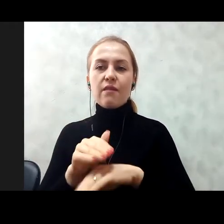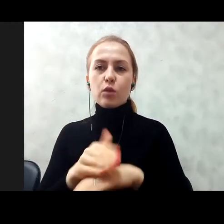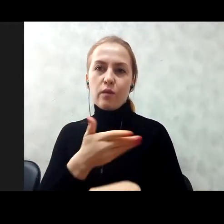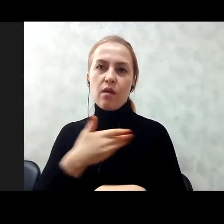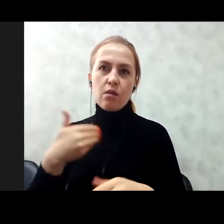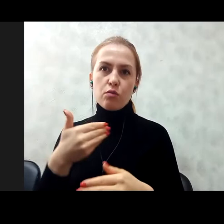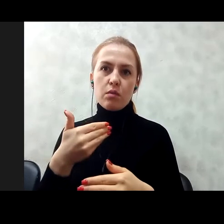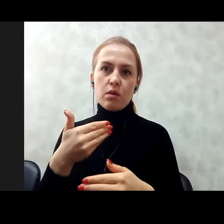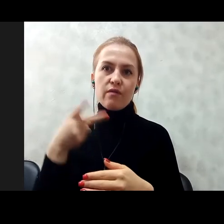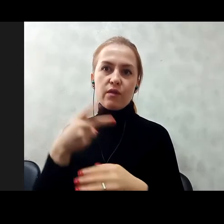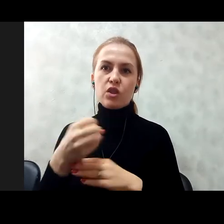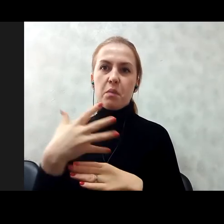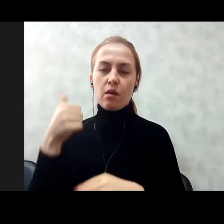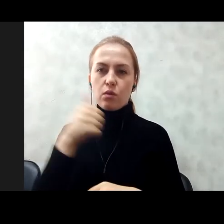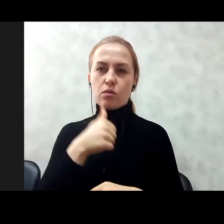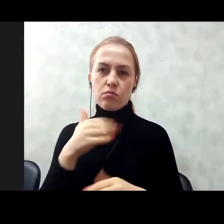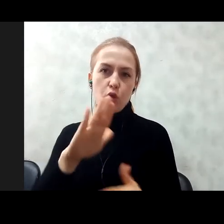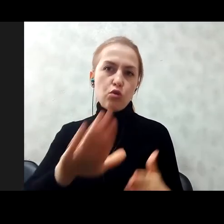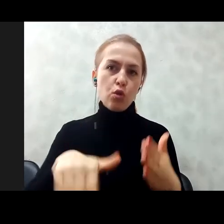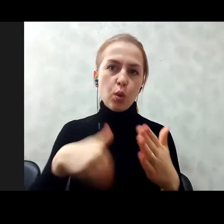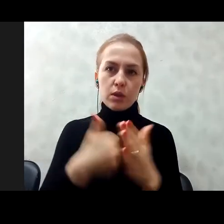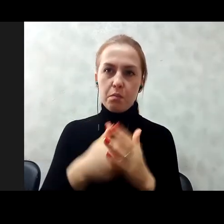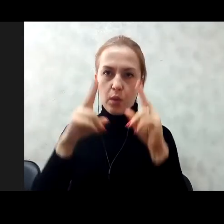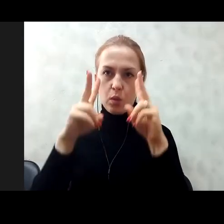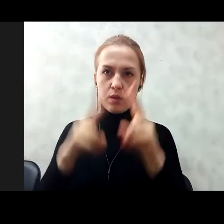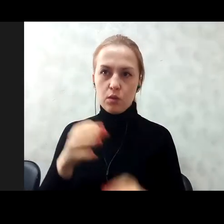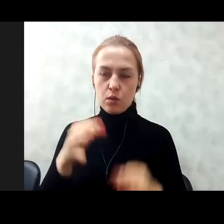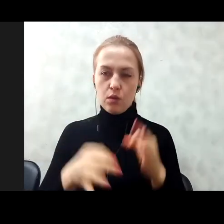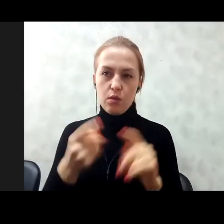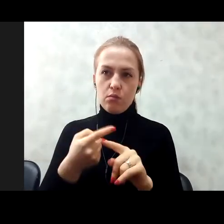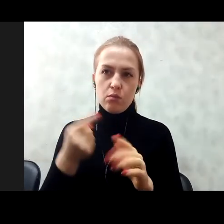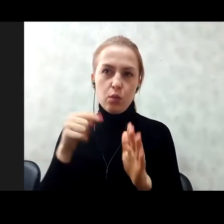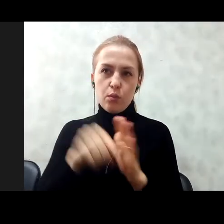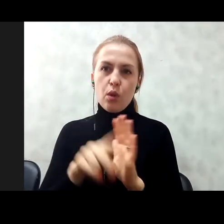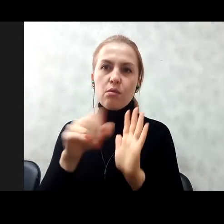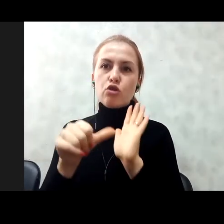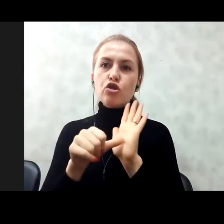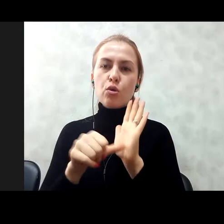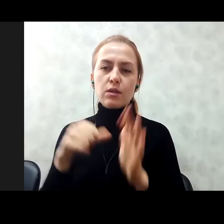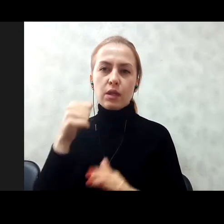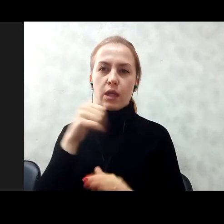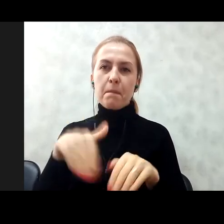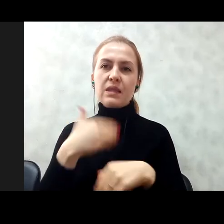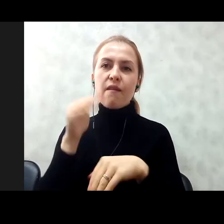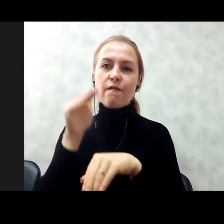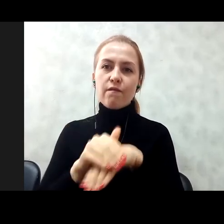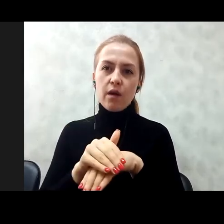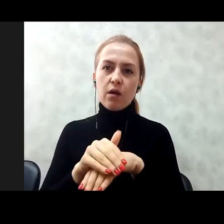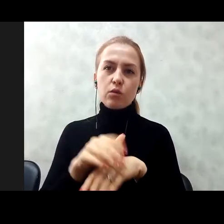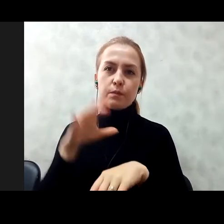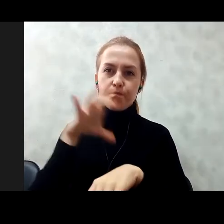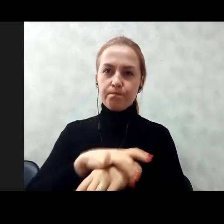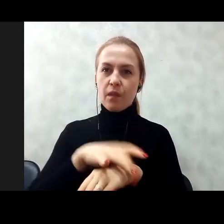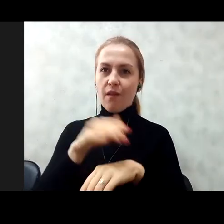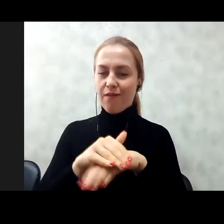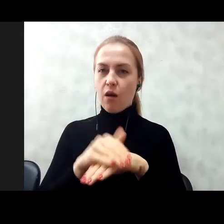for them to get to court, because some of the cases that were initiated after the elections of 2015 are still being